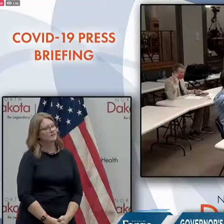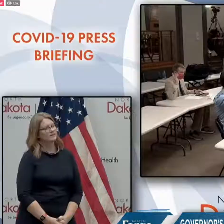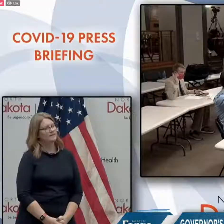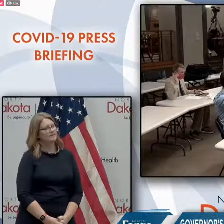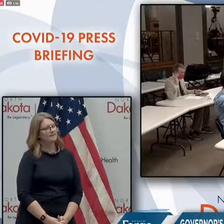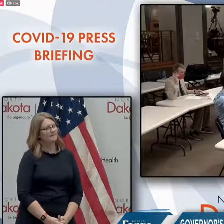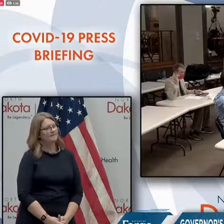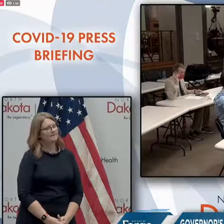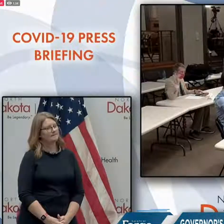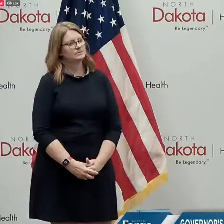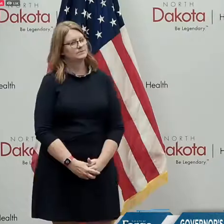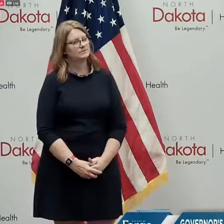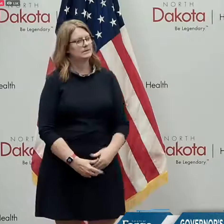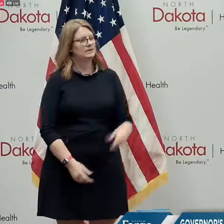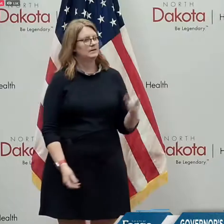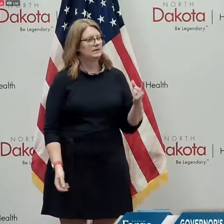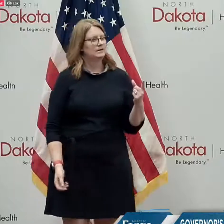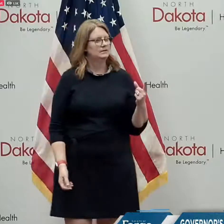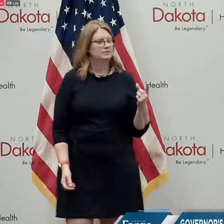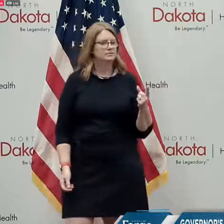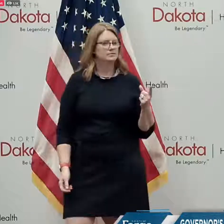And this is